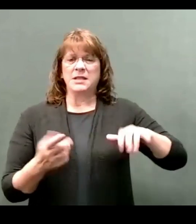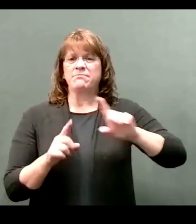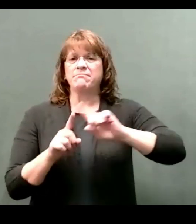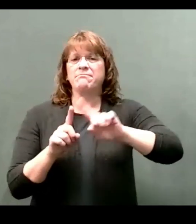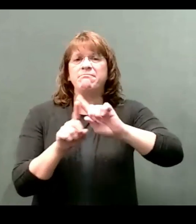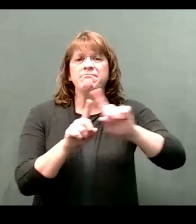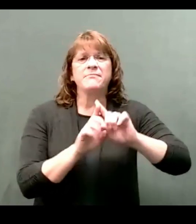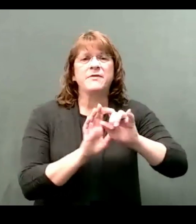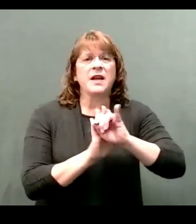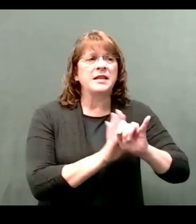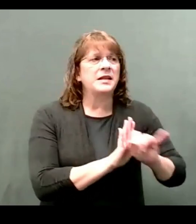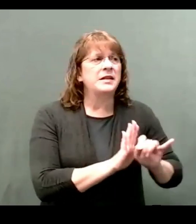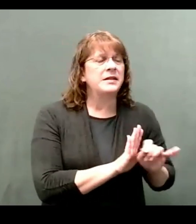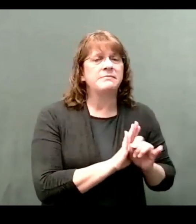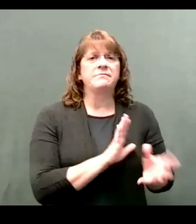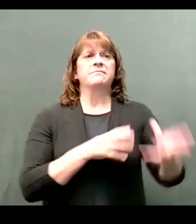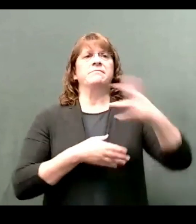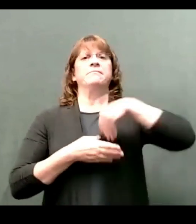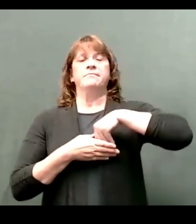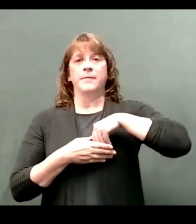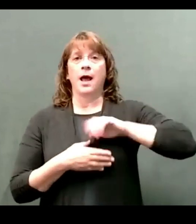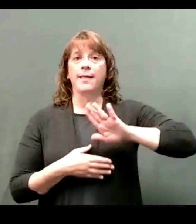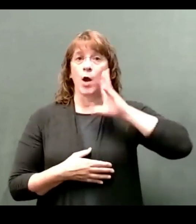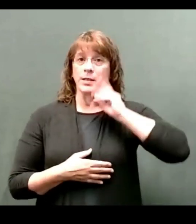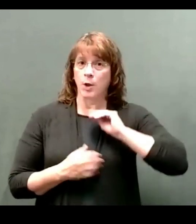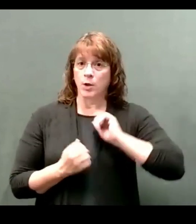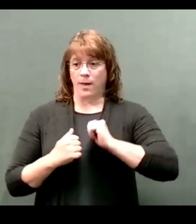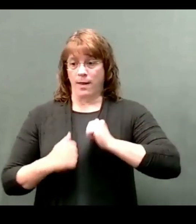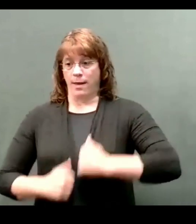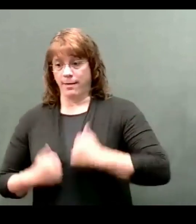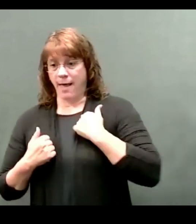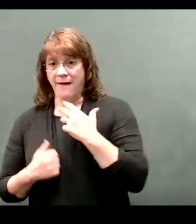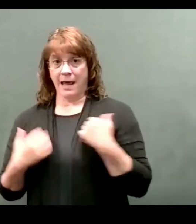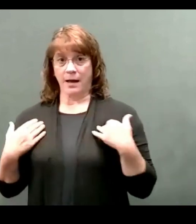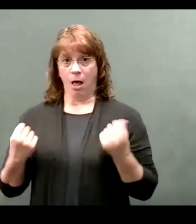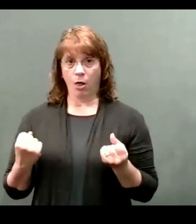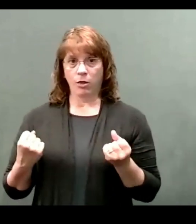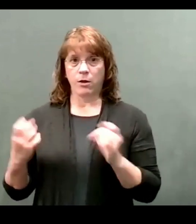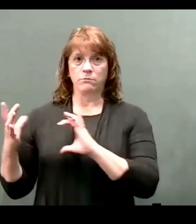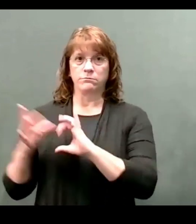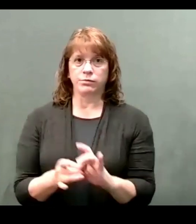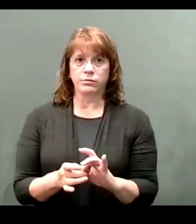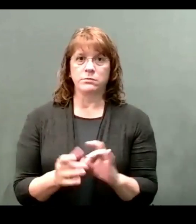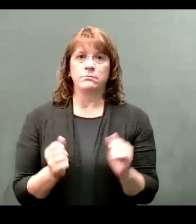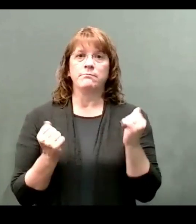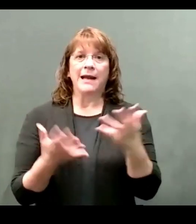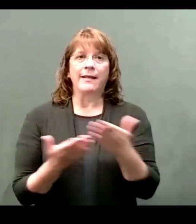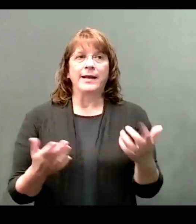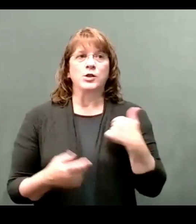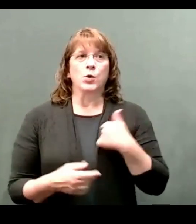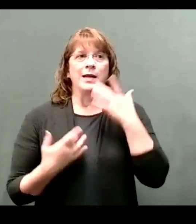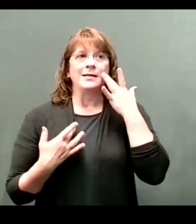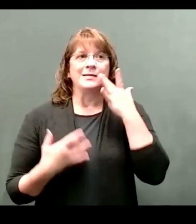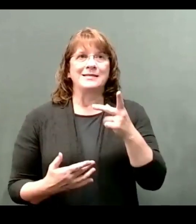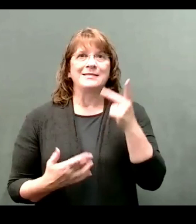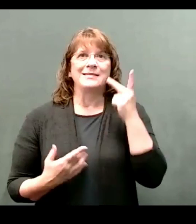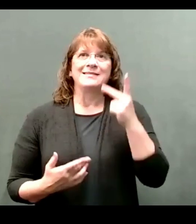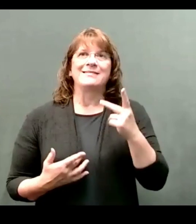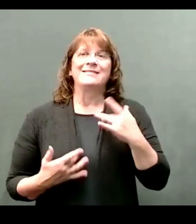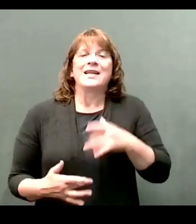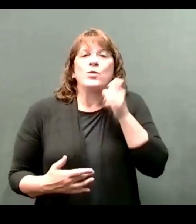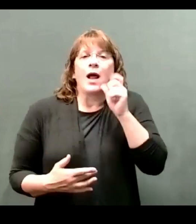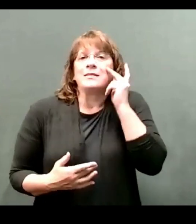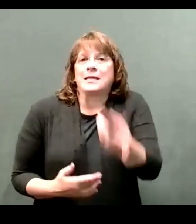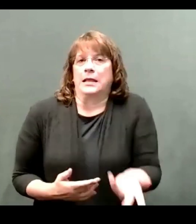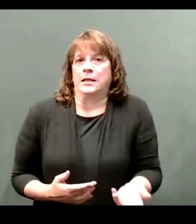different identities, and that their experiences in life and in health are so tied to a lot of things that we often don't see. And just